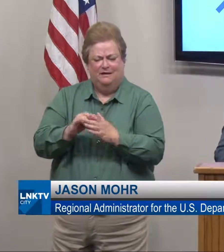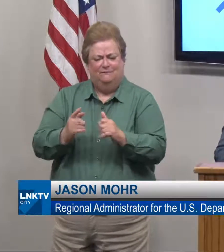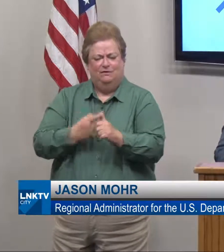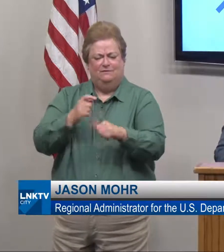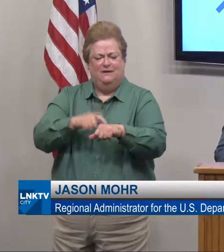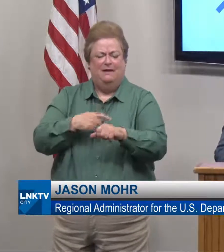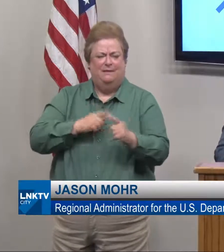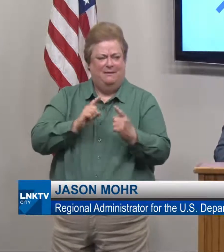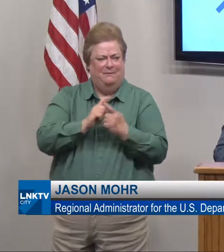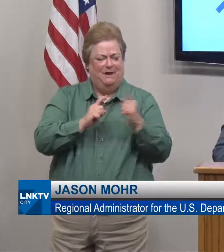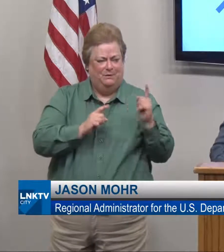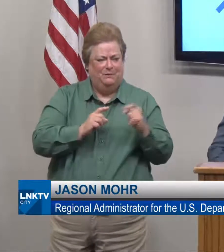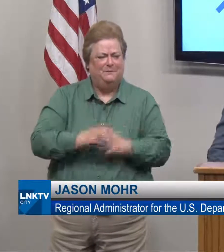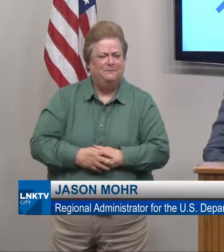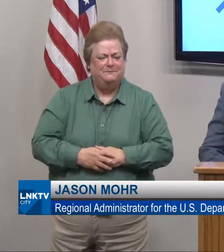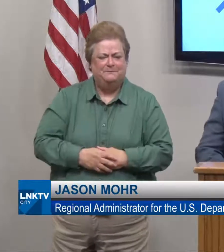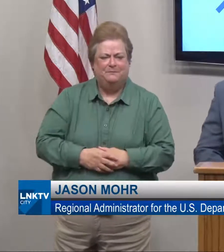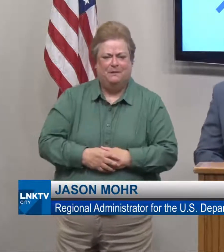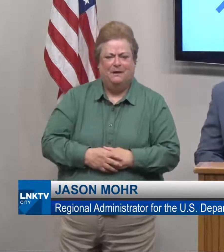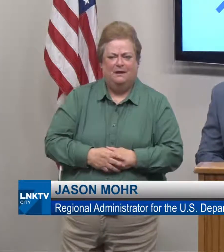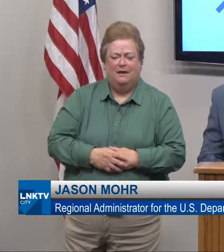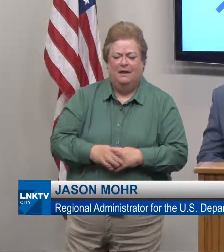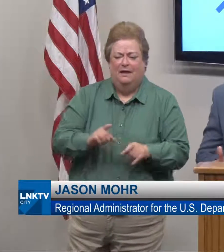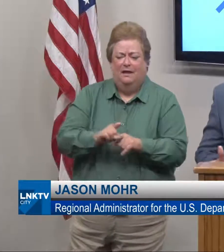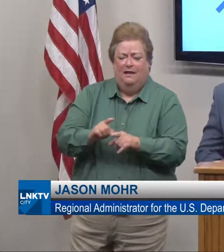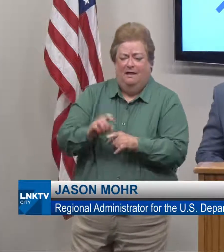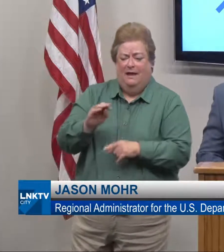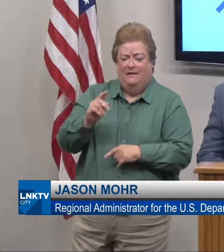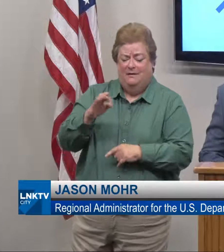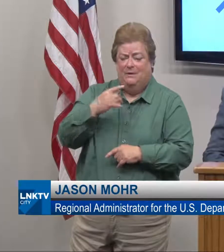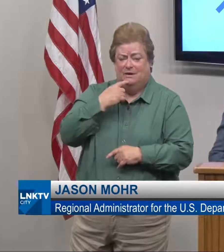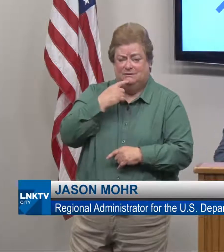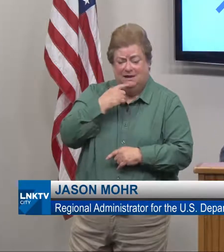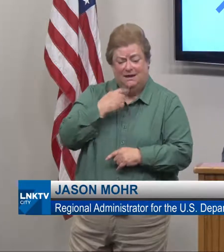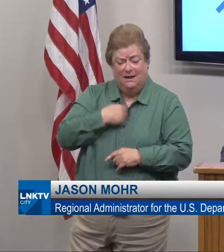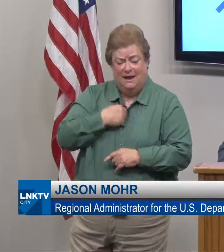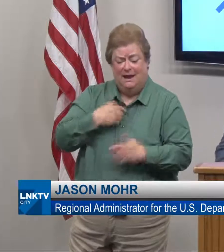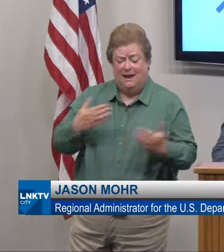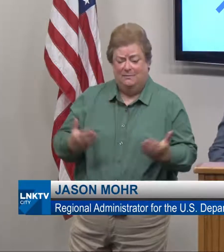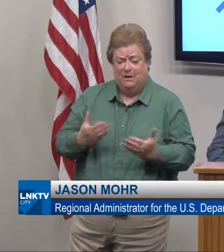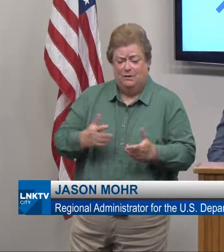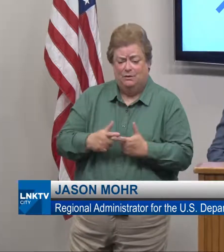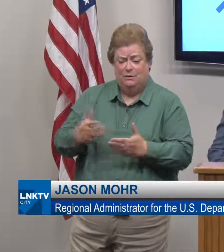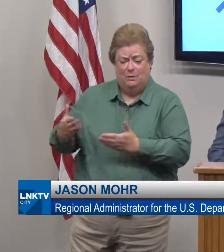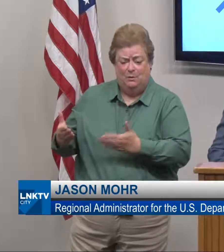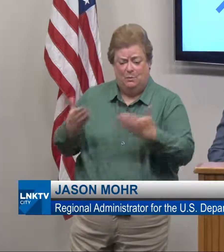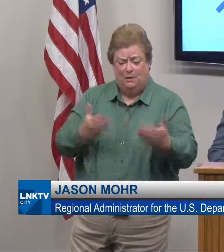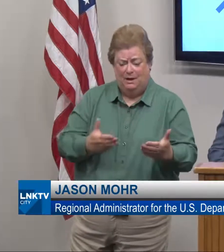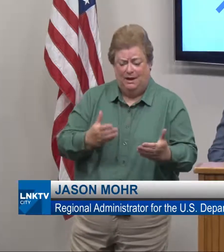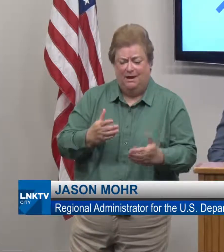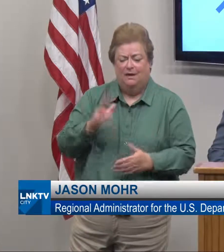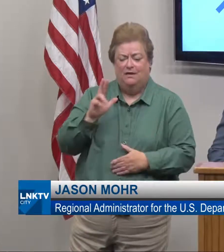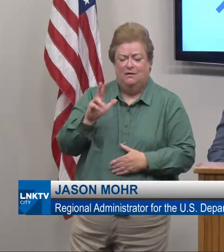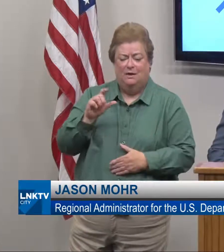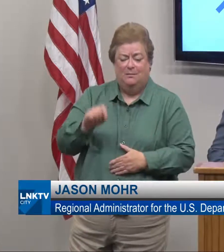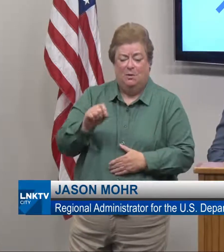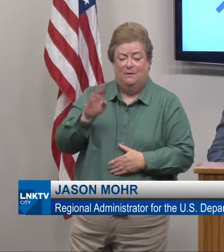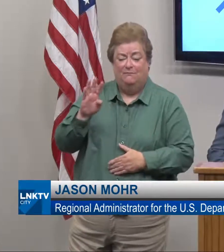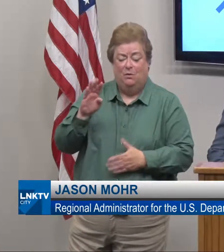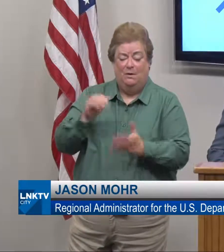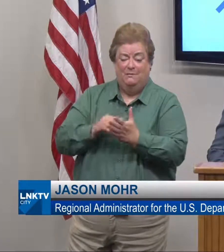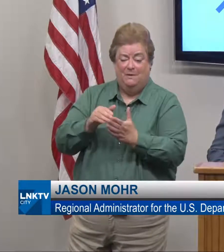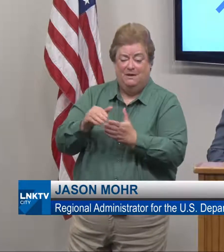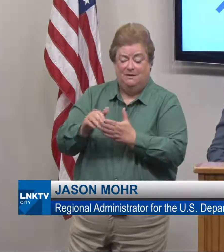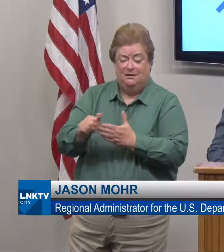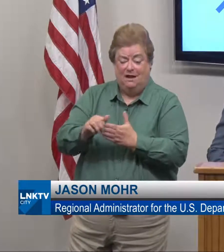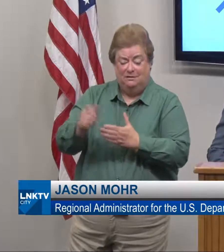meet you. And like the mayor said, I am here to bring a grant of $3.4 million here